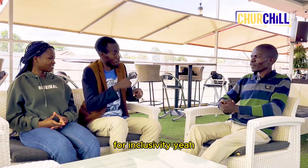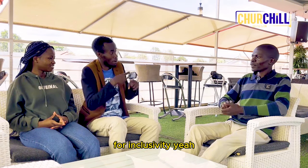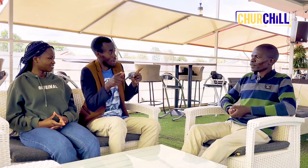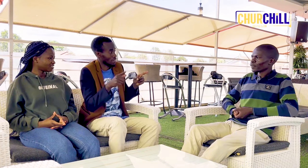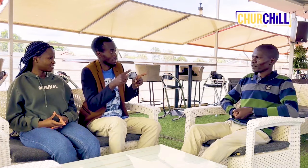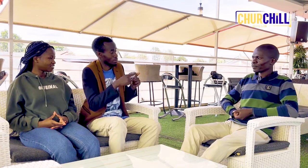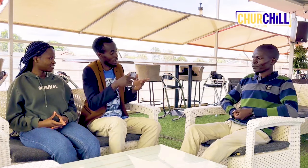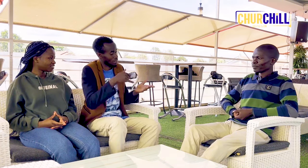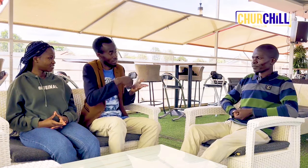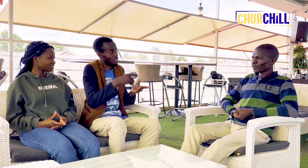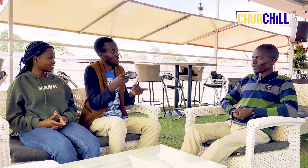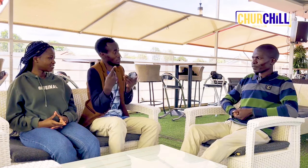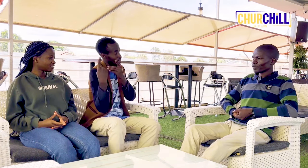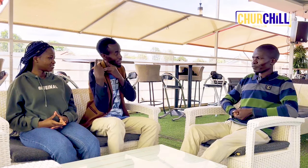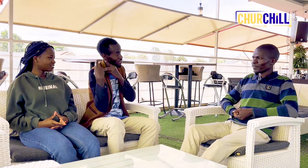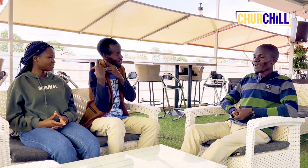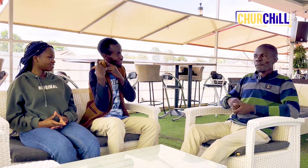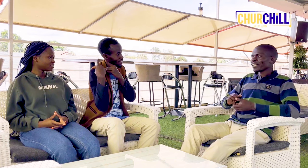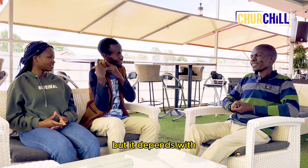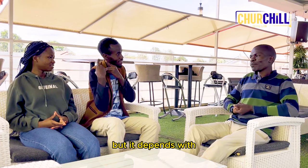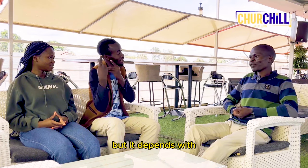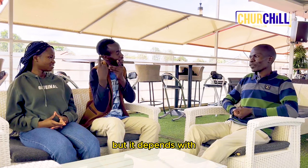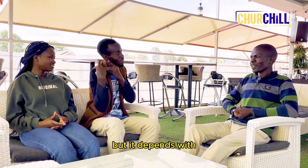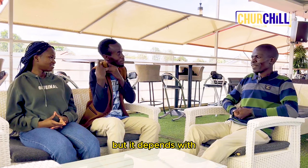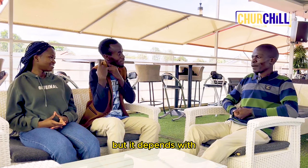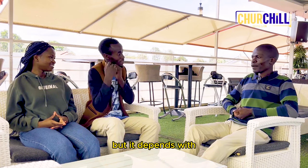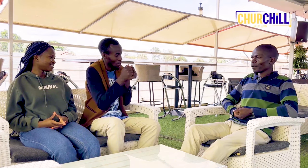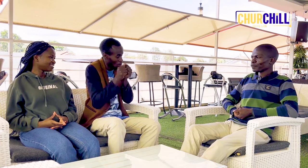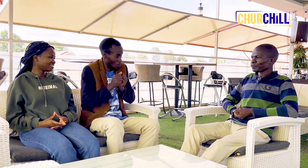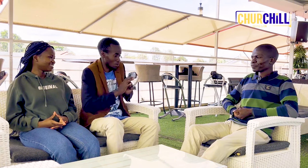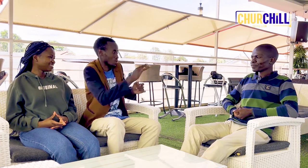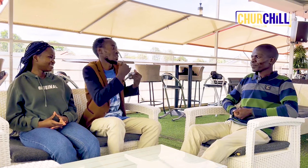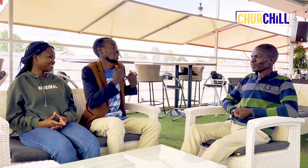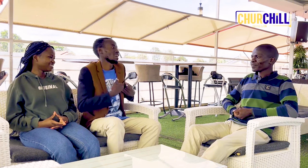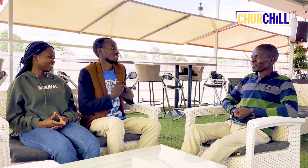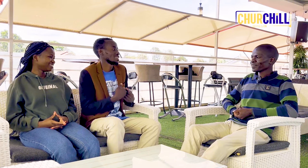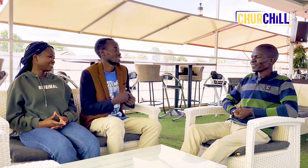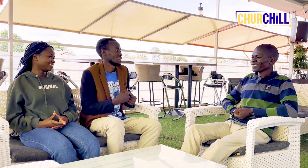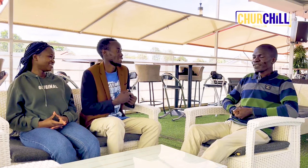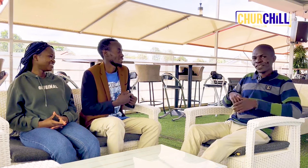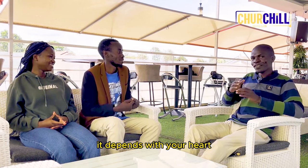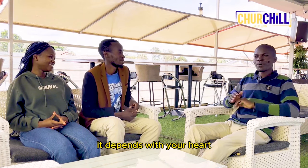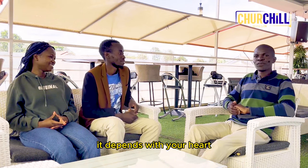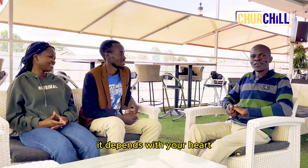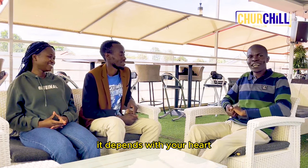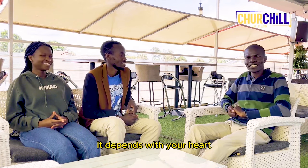For inclusivity. For it depends with the, it depends with your heart.